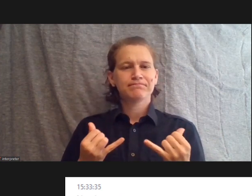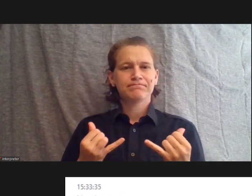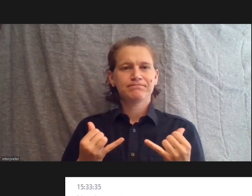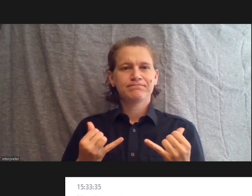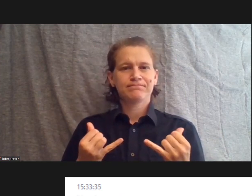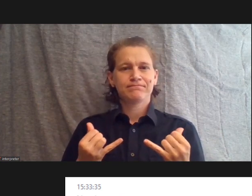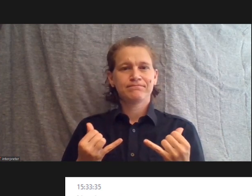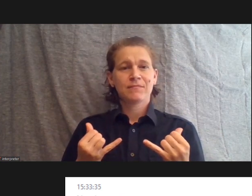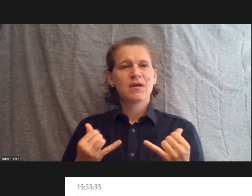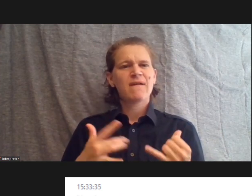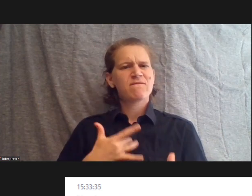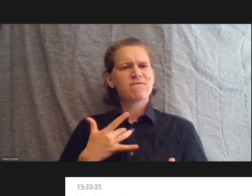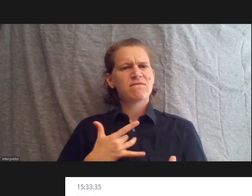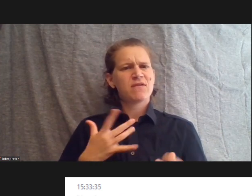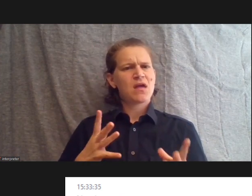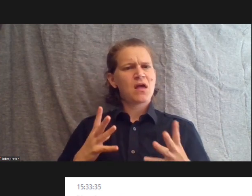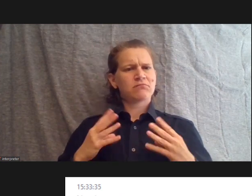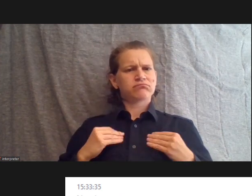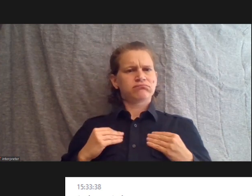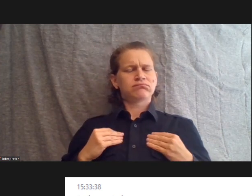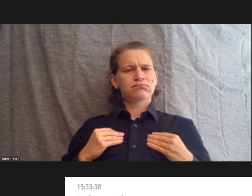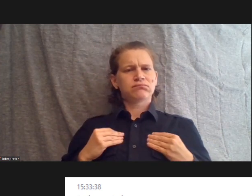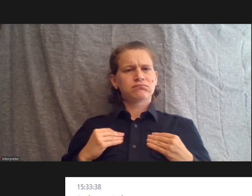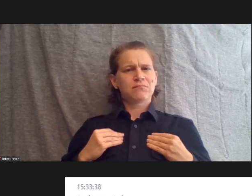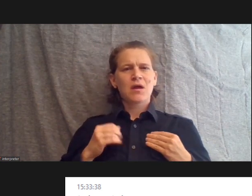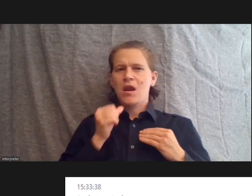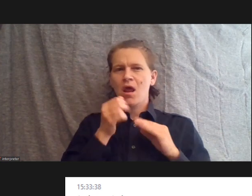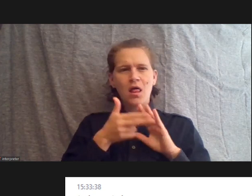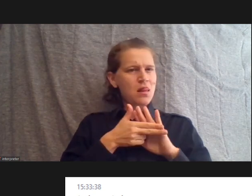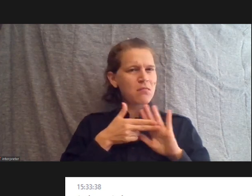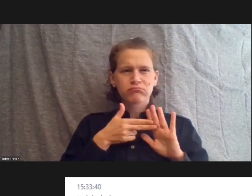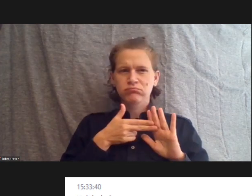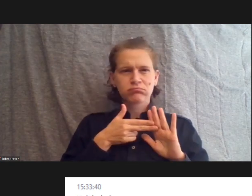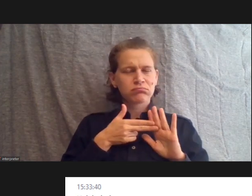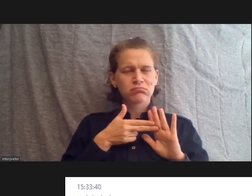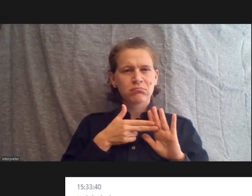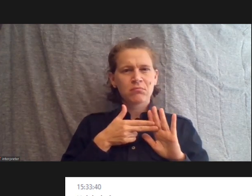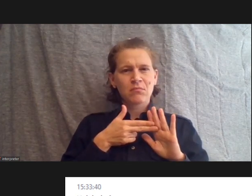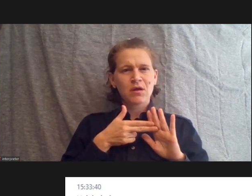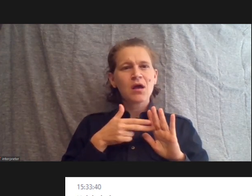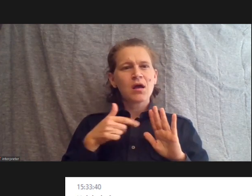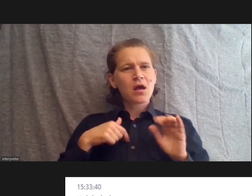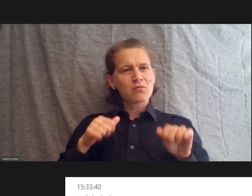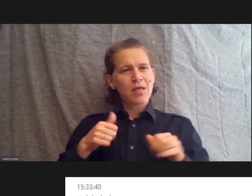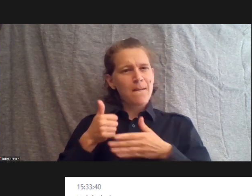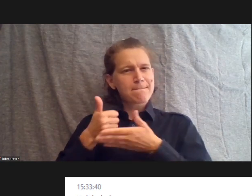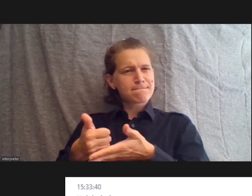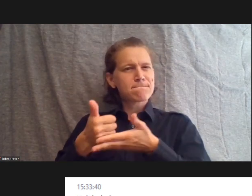an accepted, unlabeled, useful citizen.